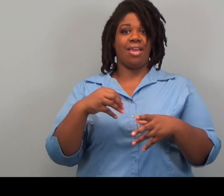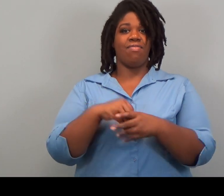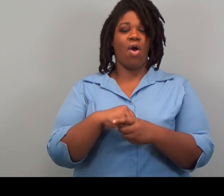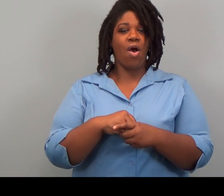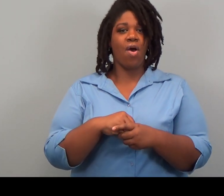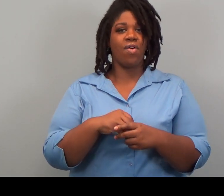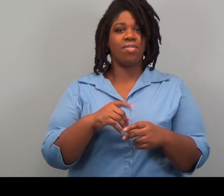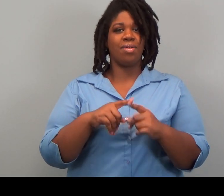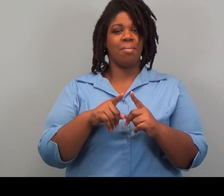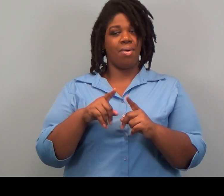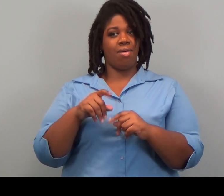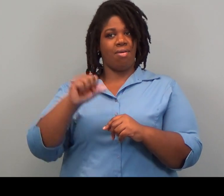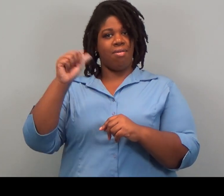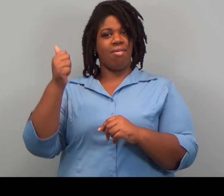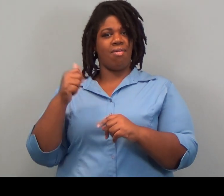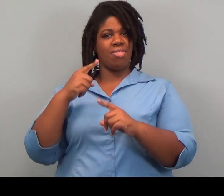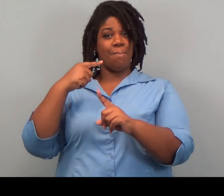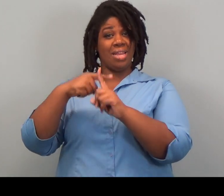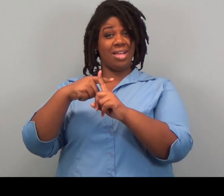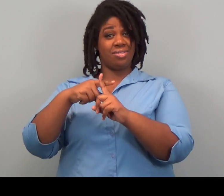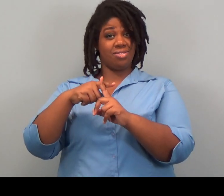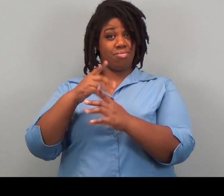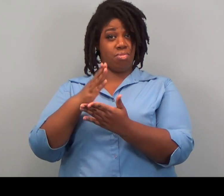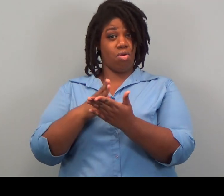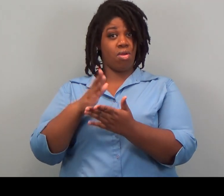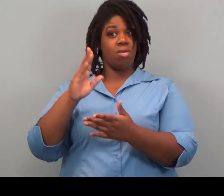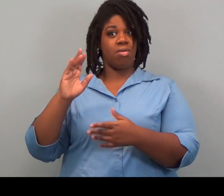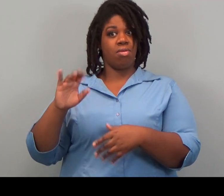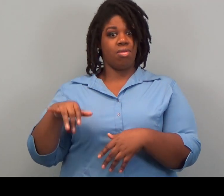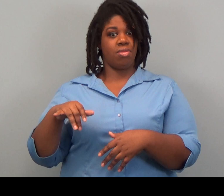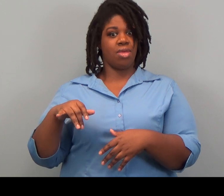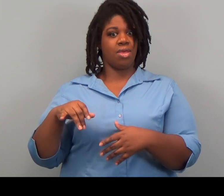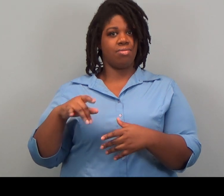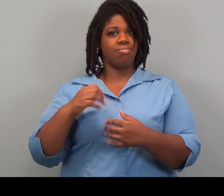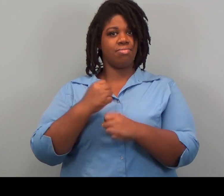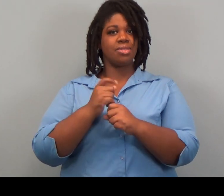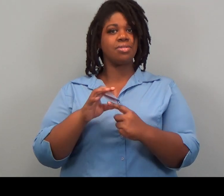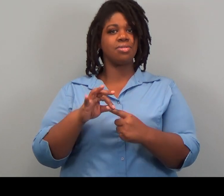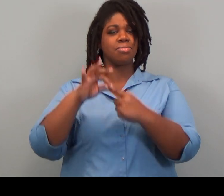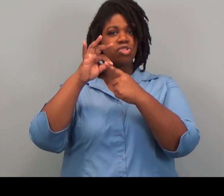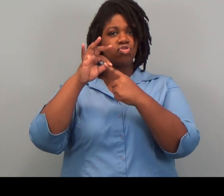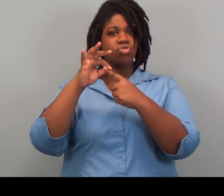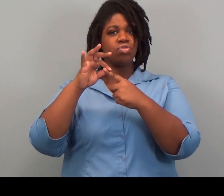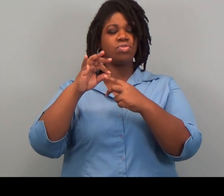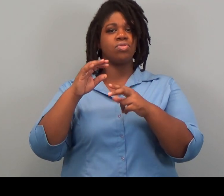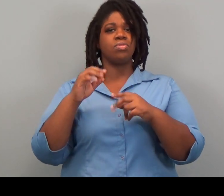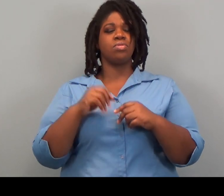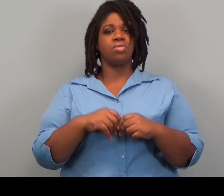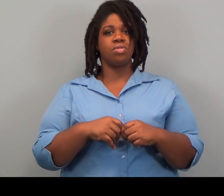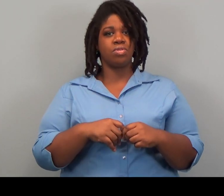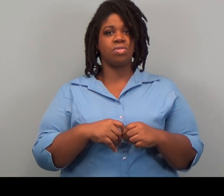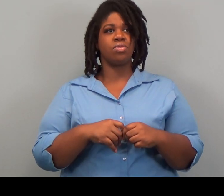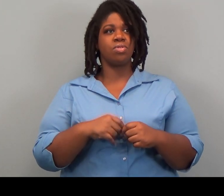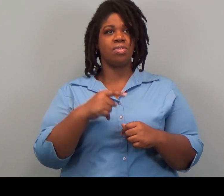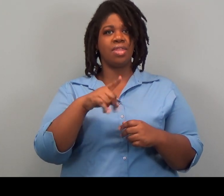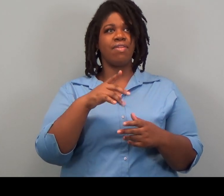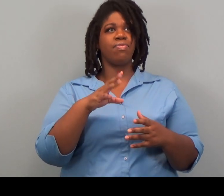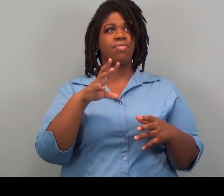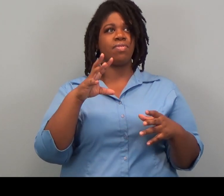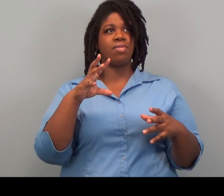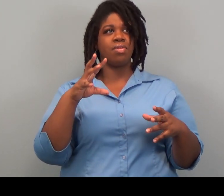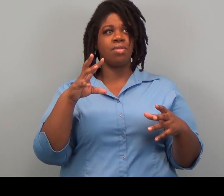sort of special. Folks have really become an intricate sort of part of the process when it comes